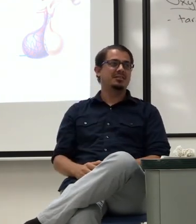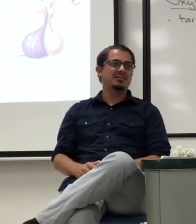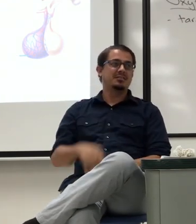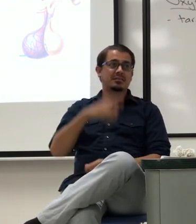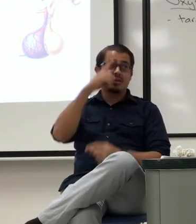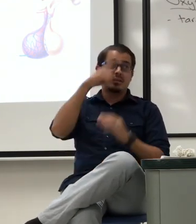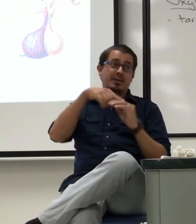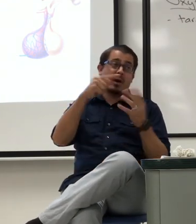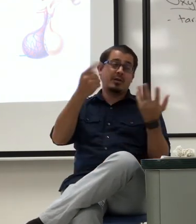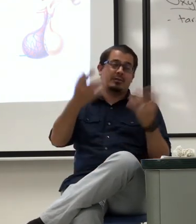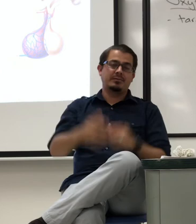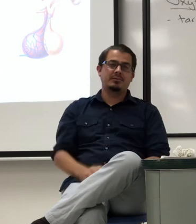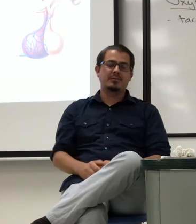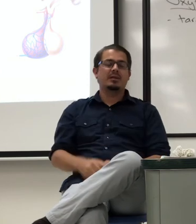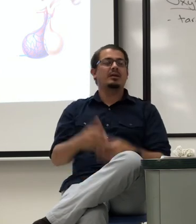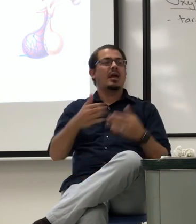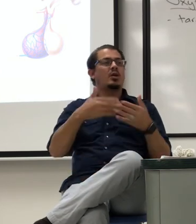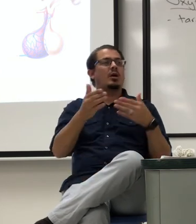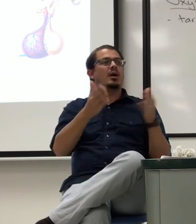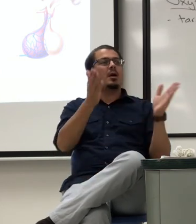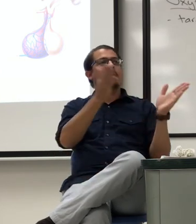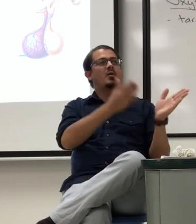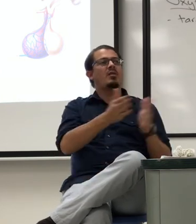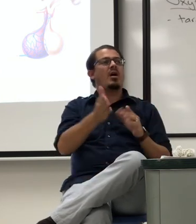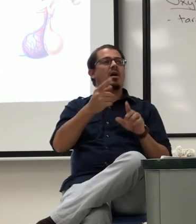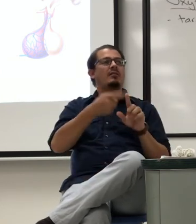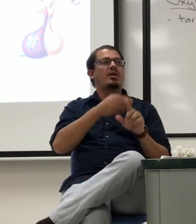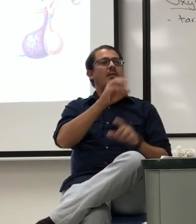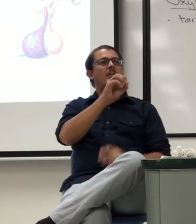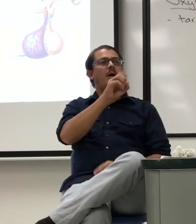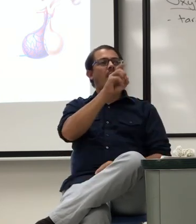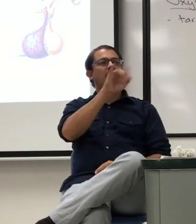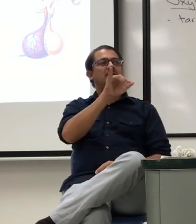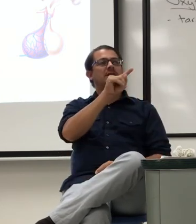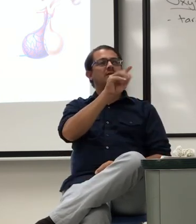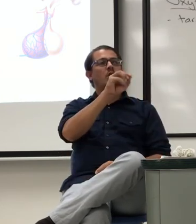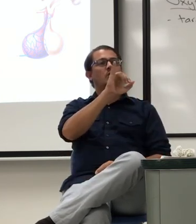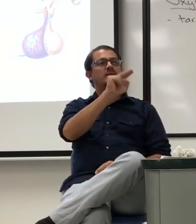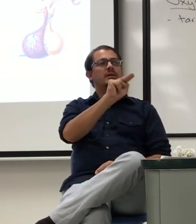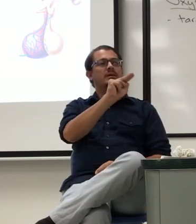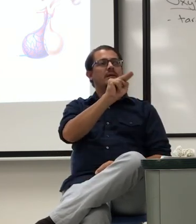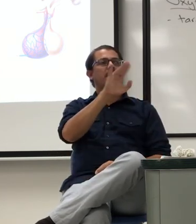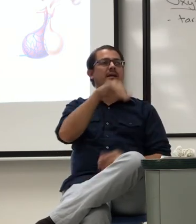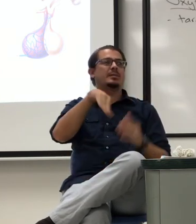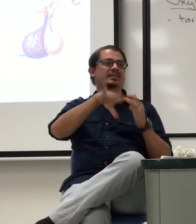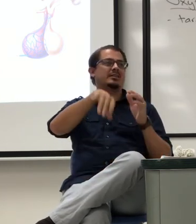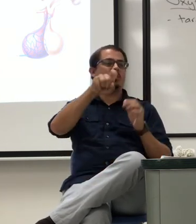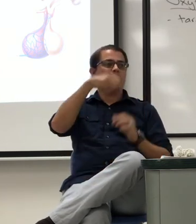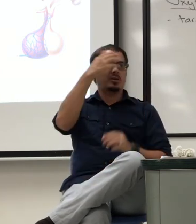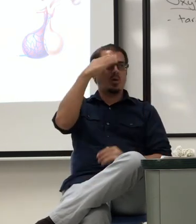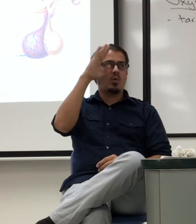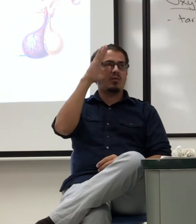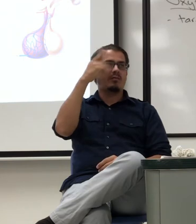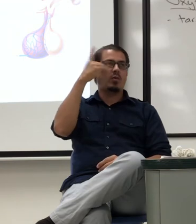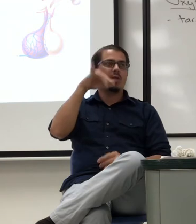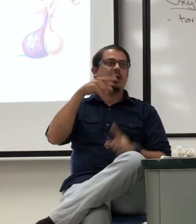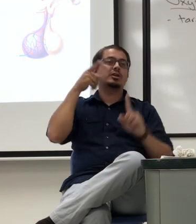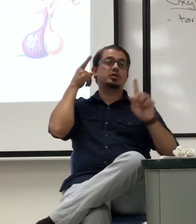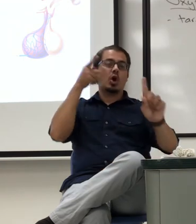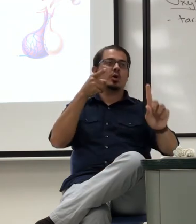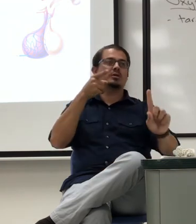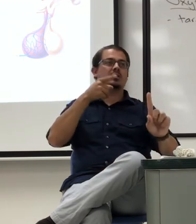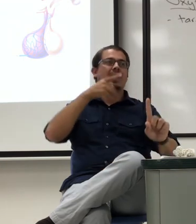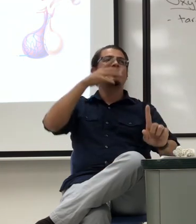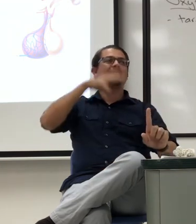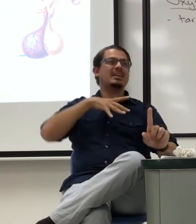All right, well, anyways, I want to move on from oxytocin. So that's basically what you need to know for that. It targets female